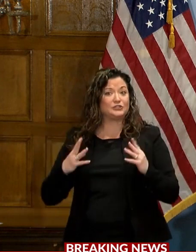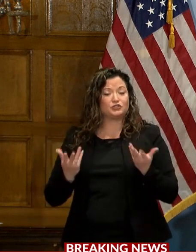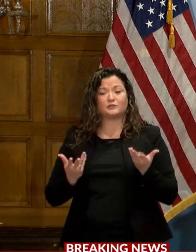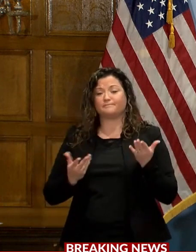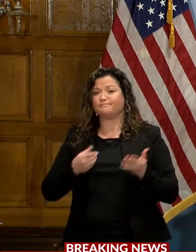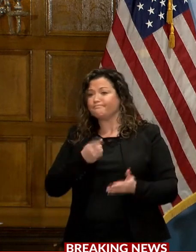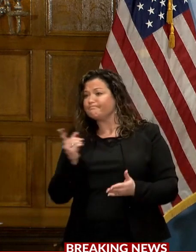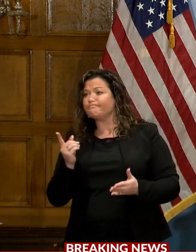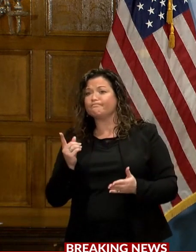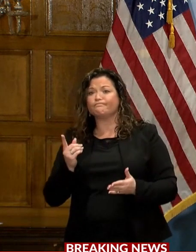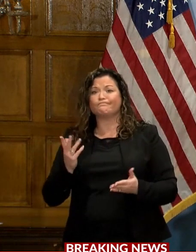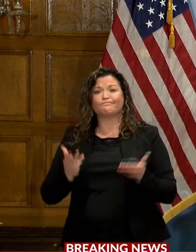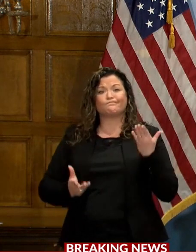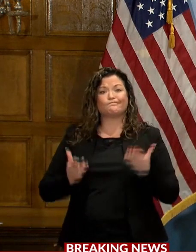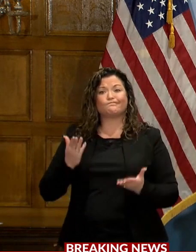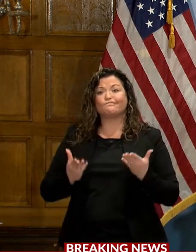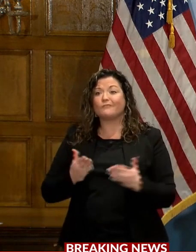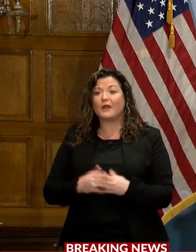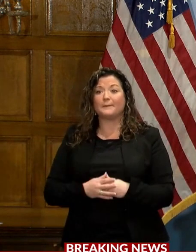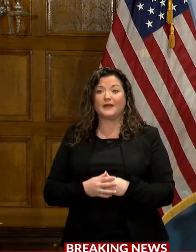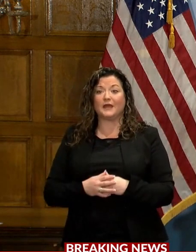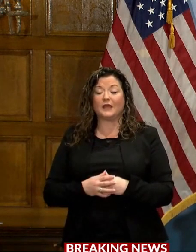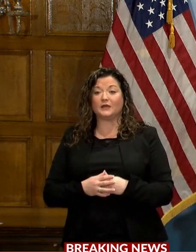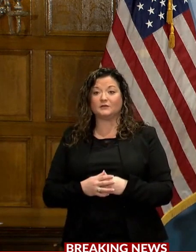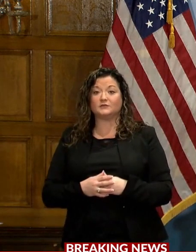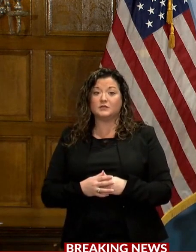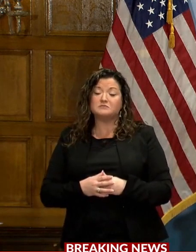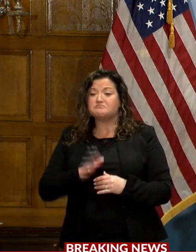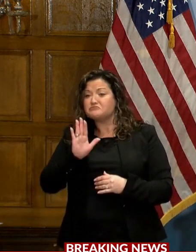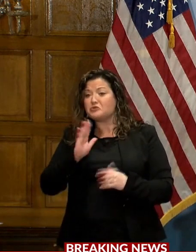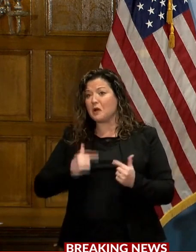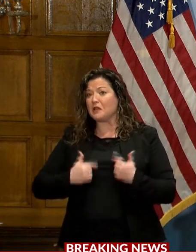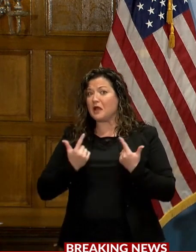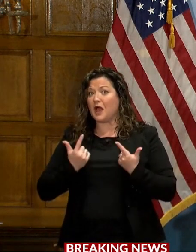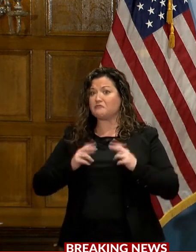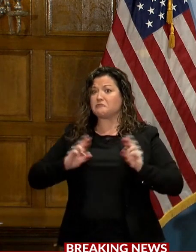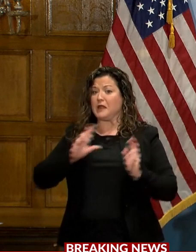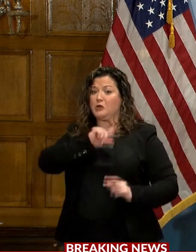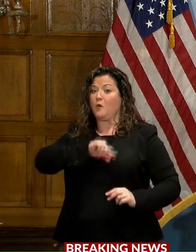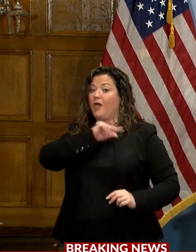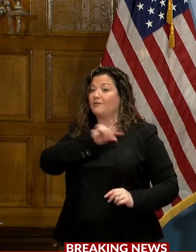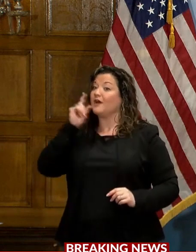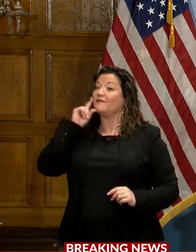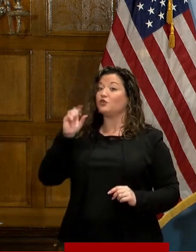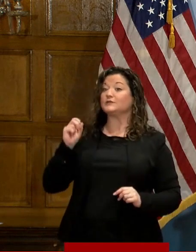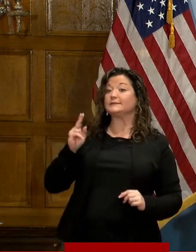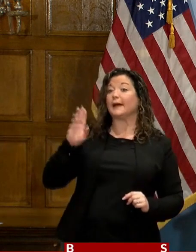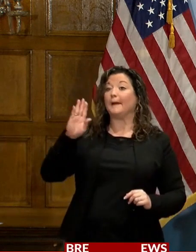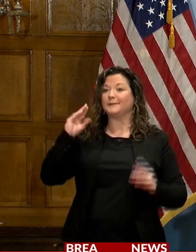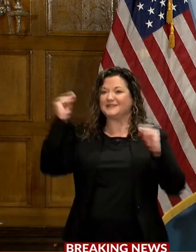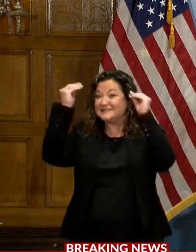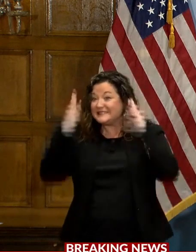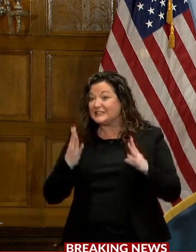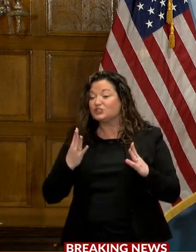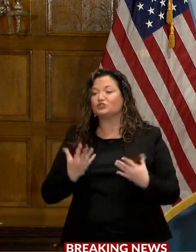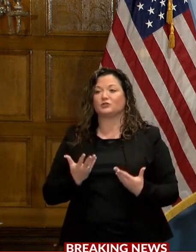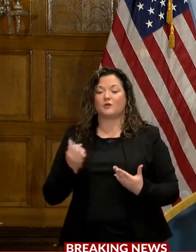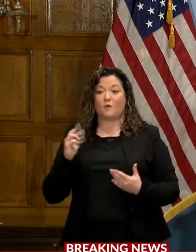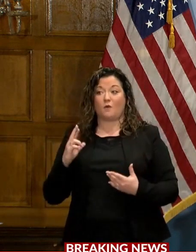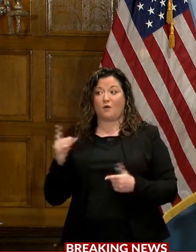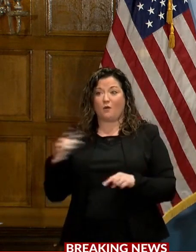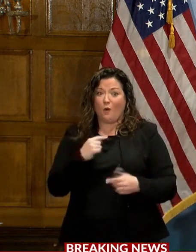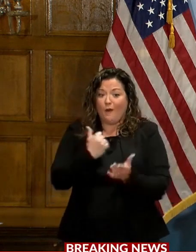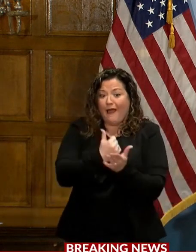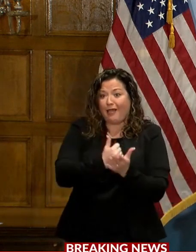might be in a point in life that they're qualified to be a substitute teacher or to help staff,